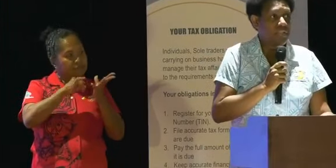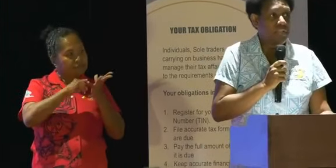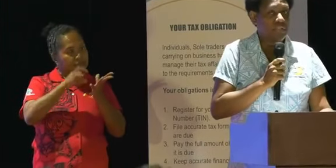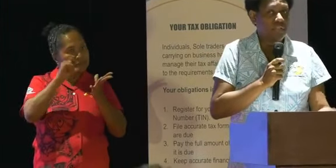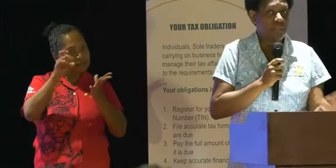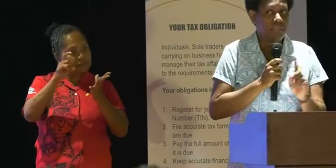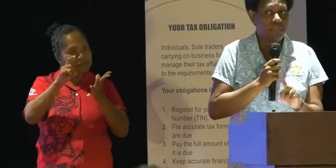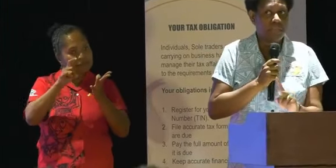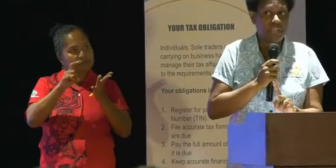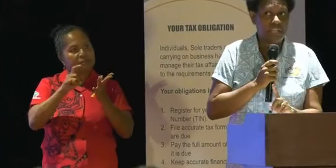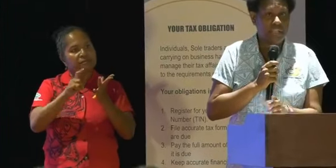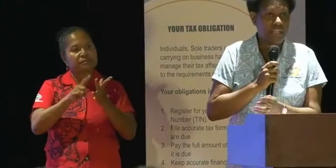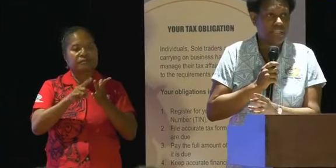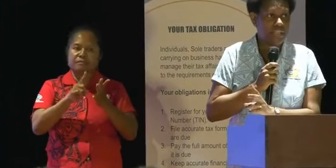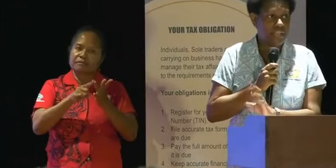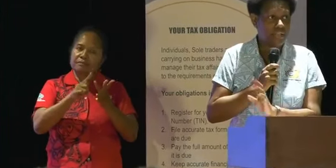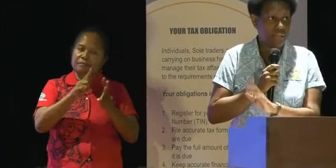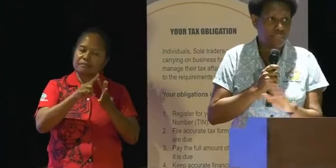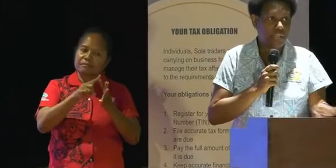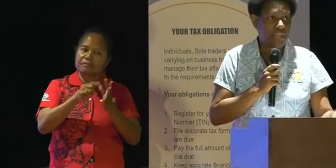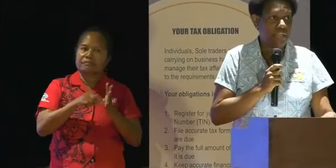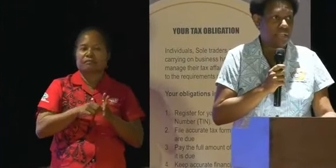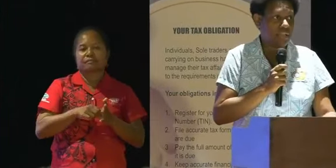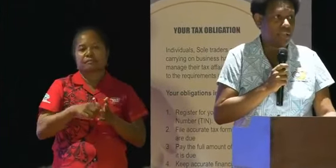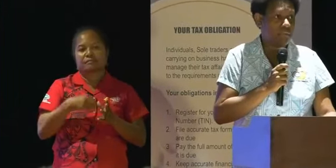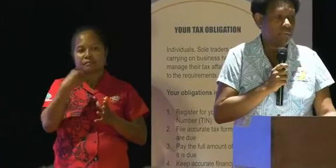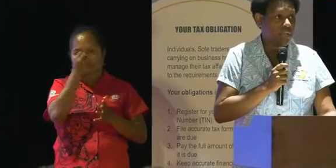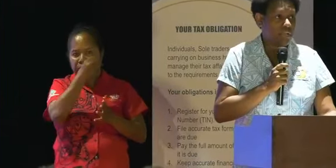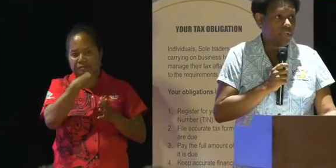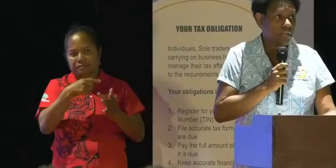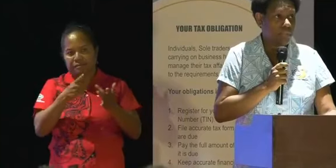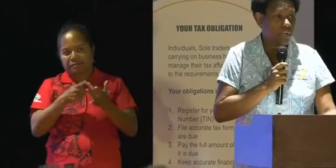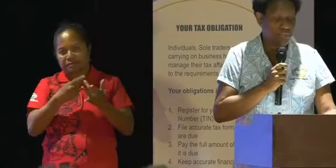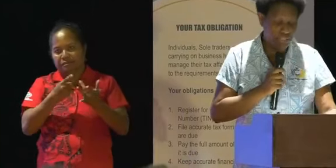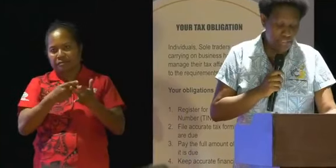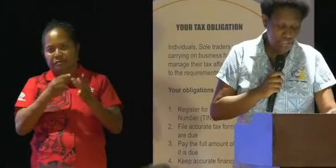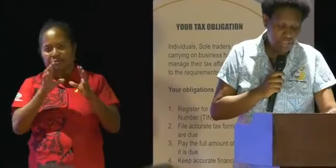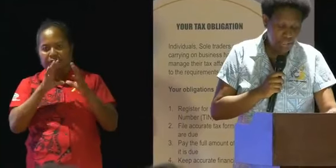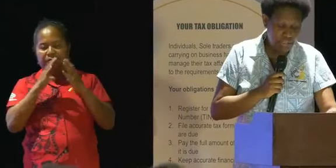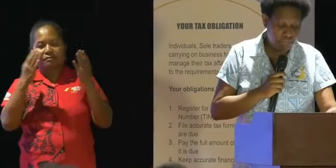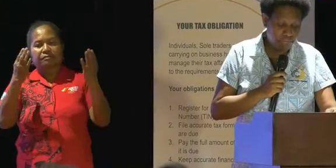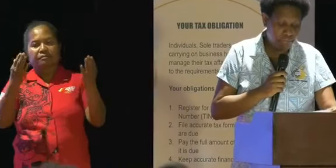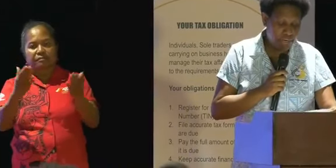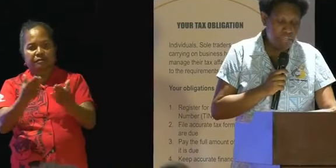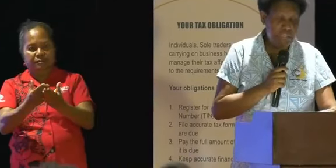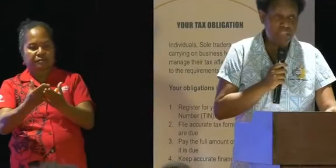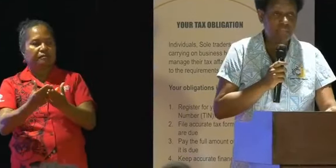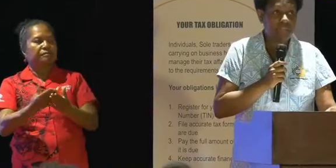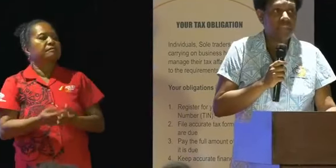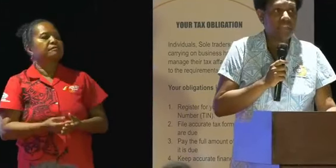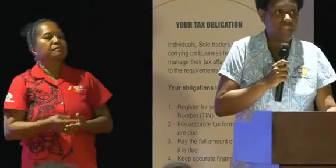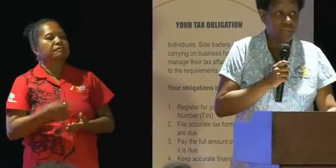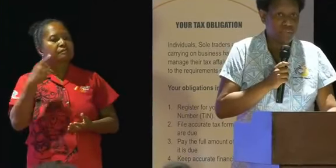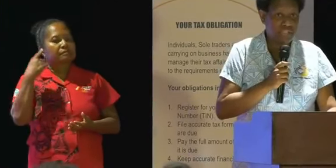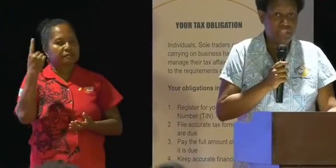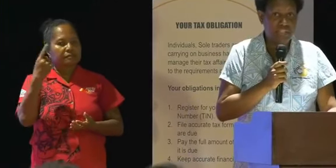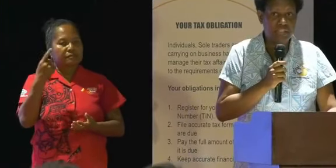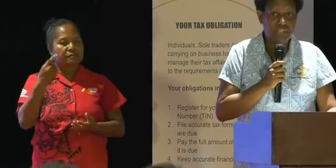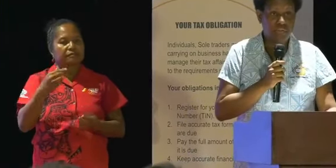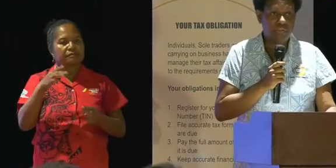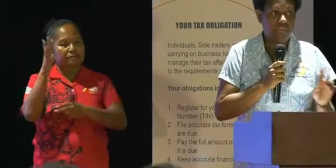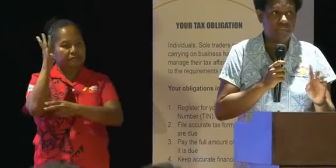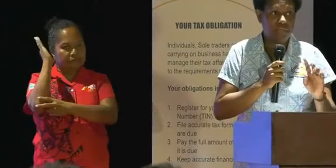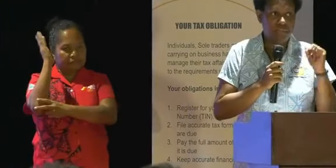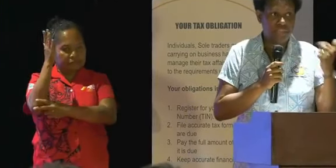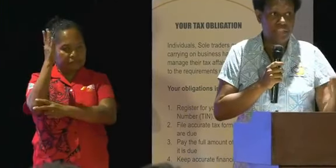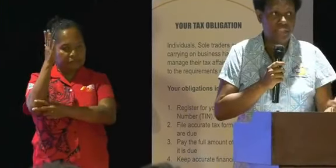Pasco events, Tapioca Delight, and we had the other one that did the catering for us. The